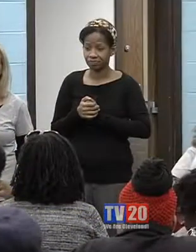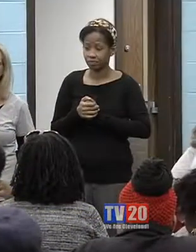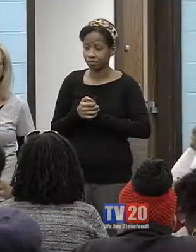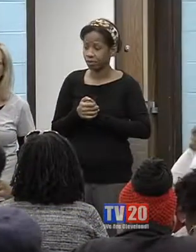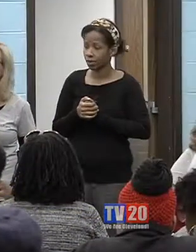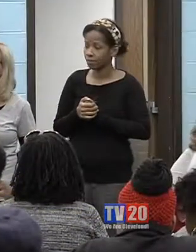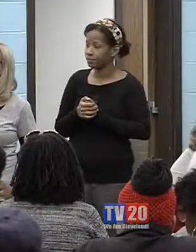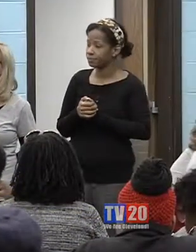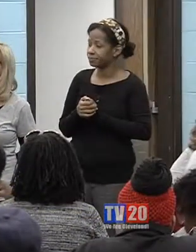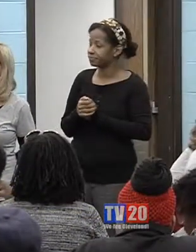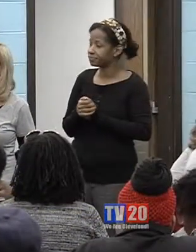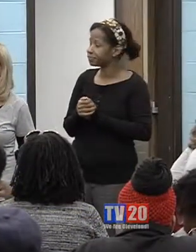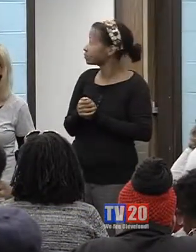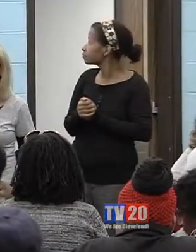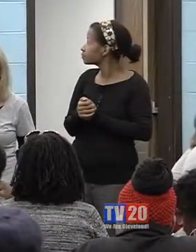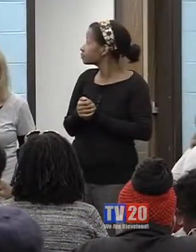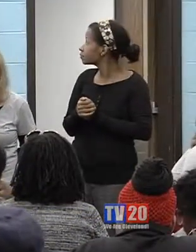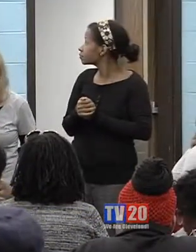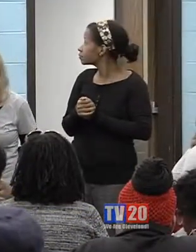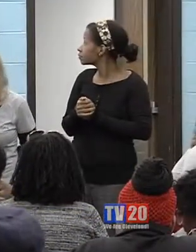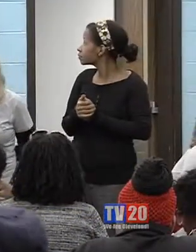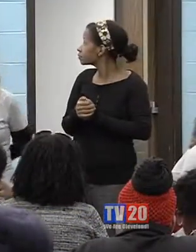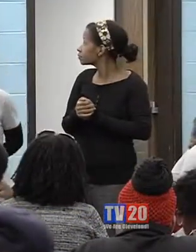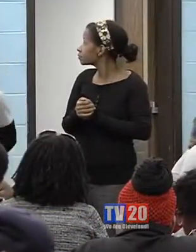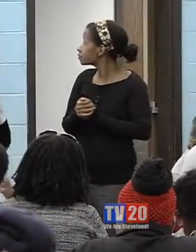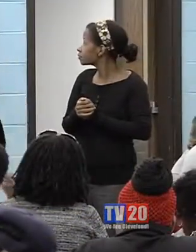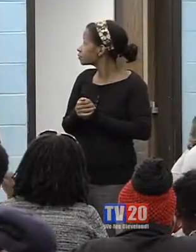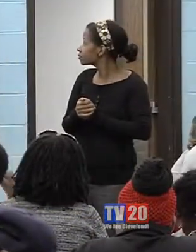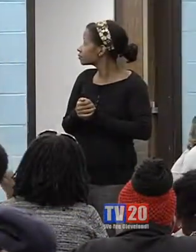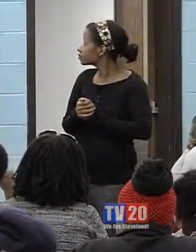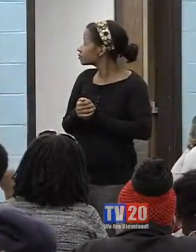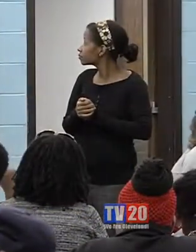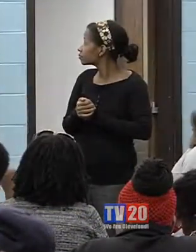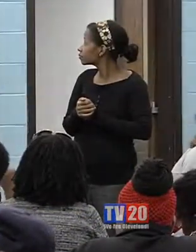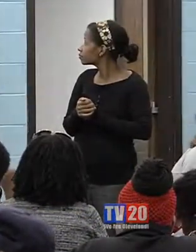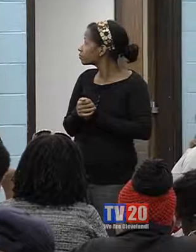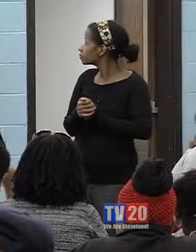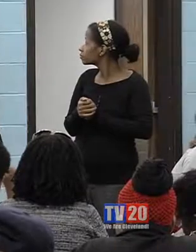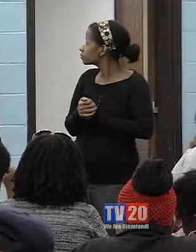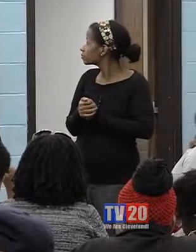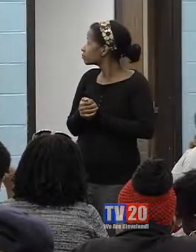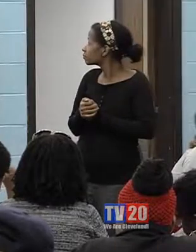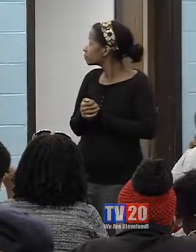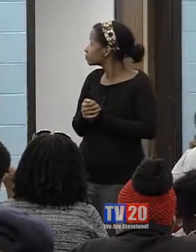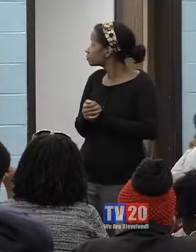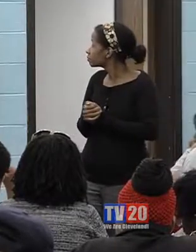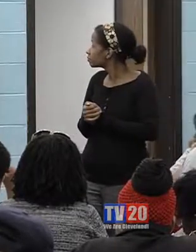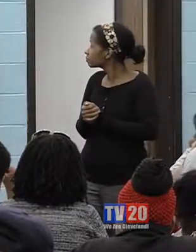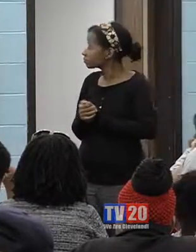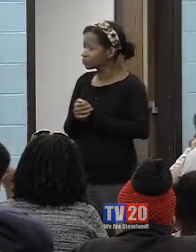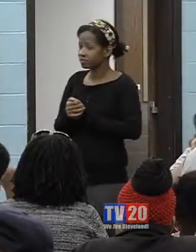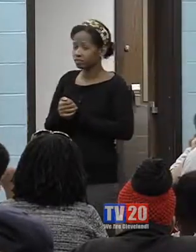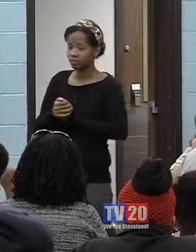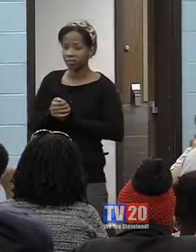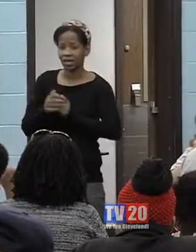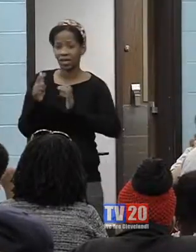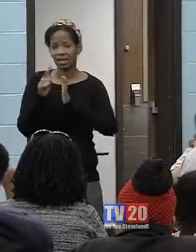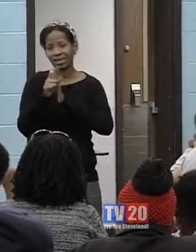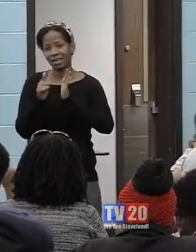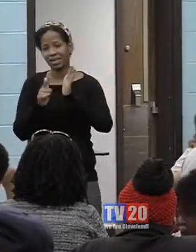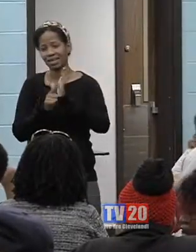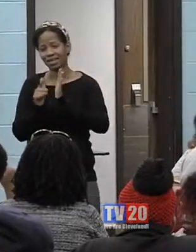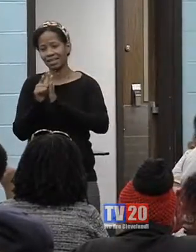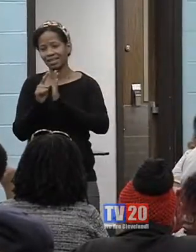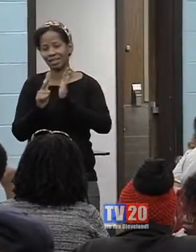So, legal blindness, the definition. The definition of legal blindness is 20